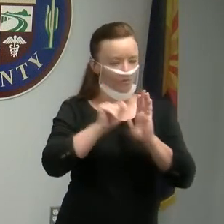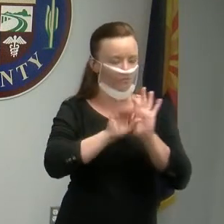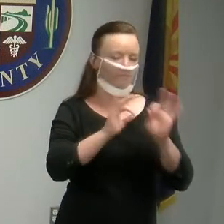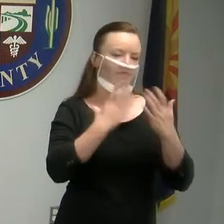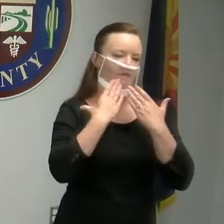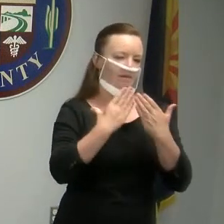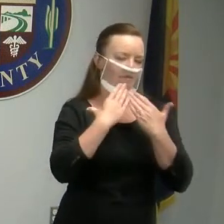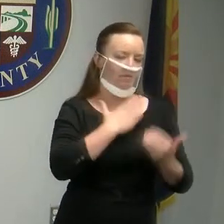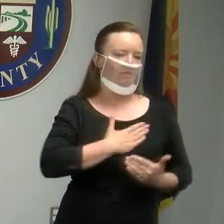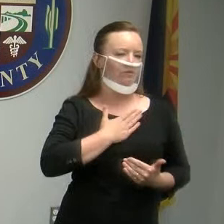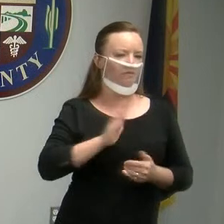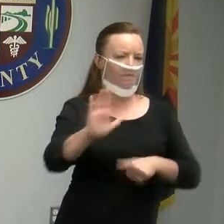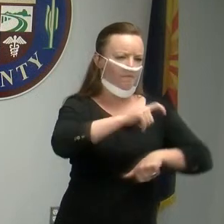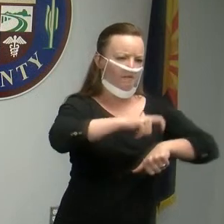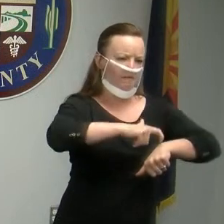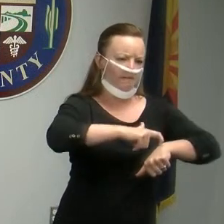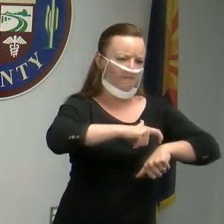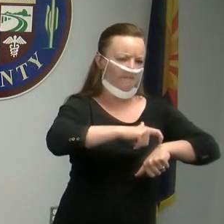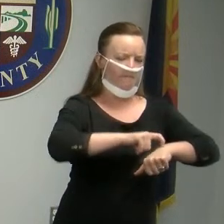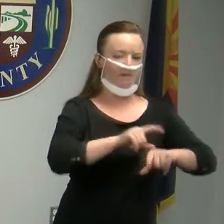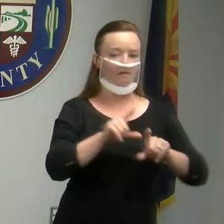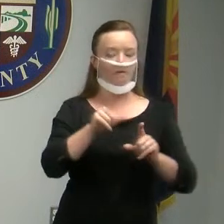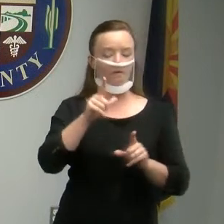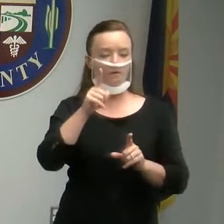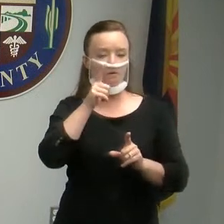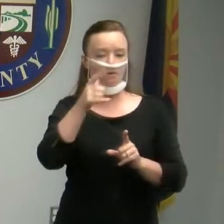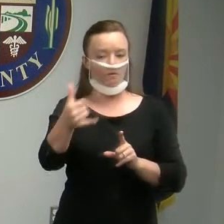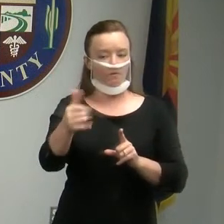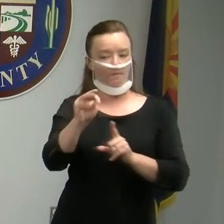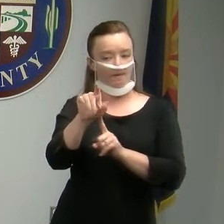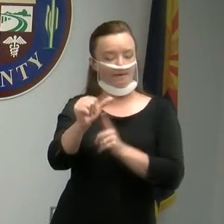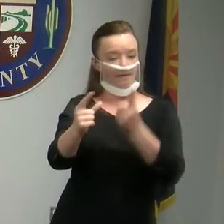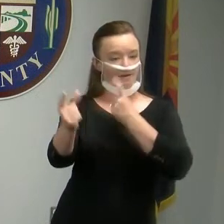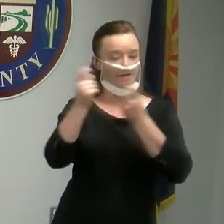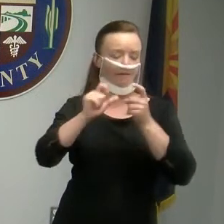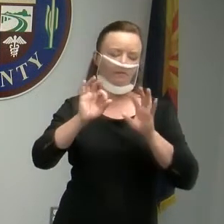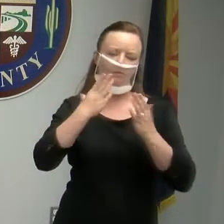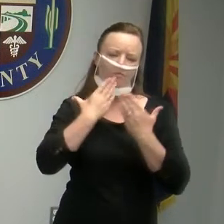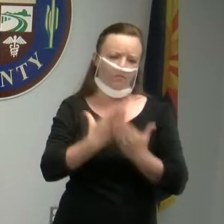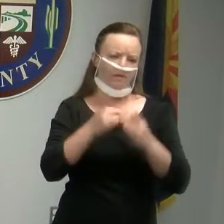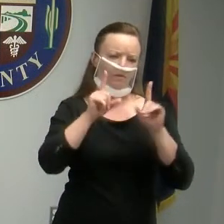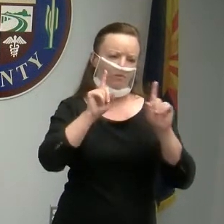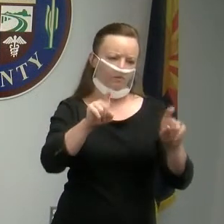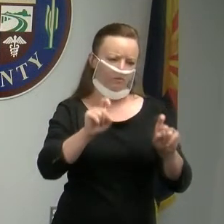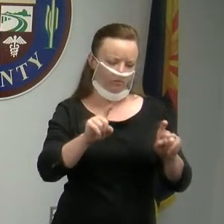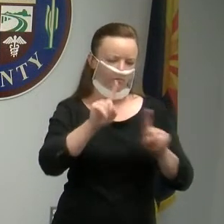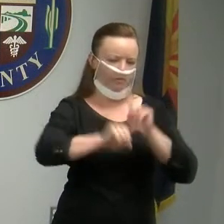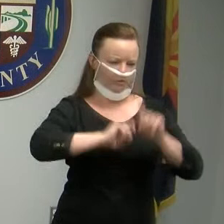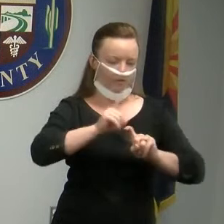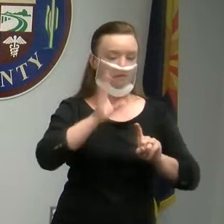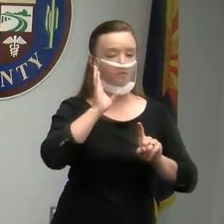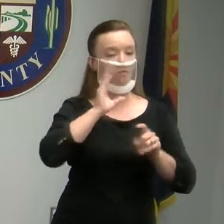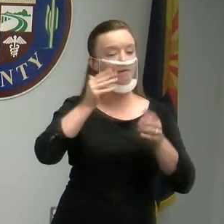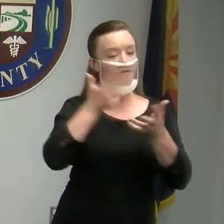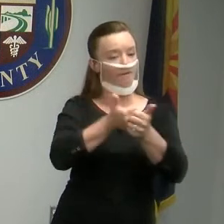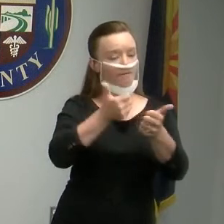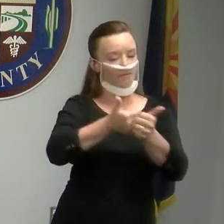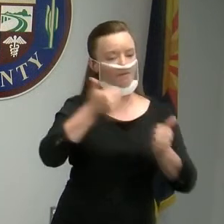always appreciate your time. Reporters, great questions. Thank you so much. We will continue to update you, hopefully on a